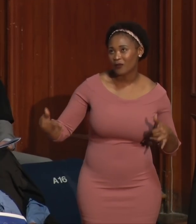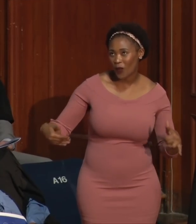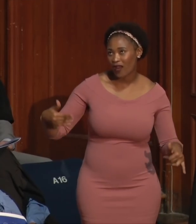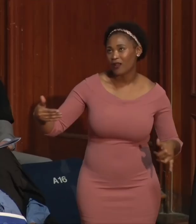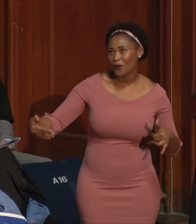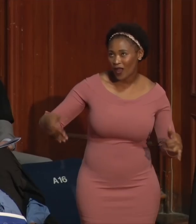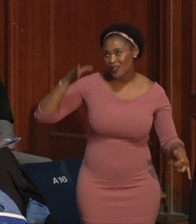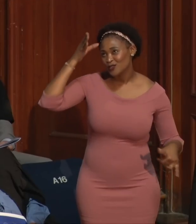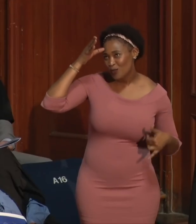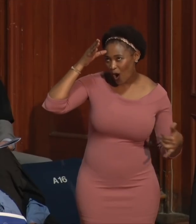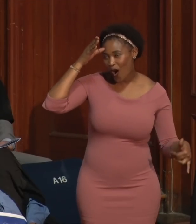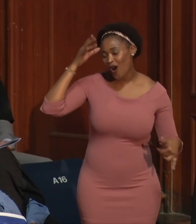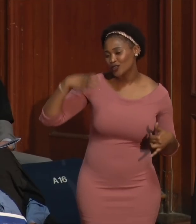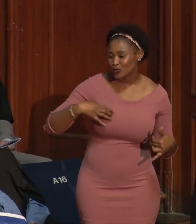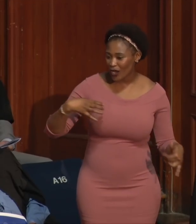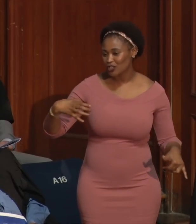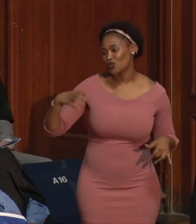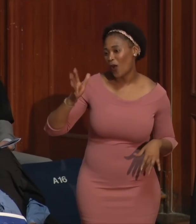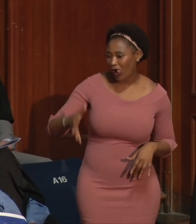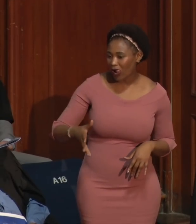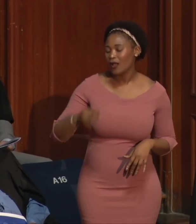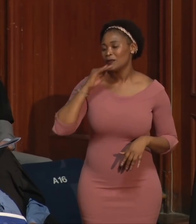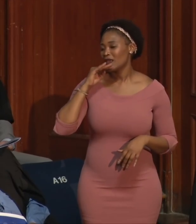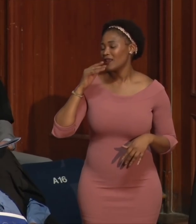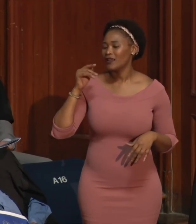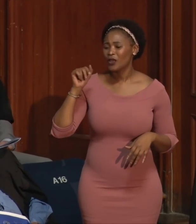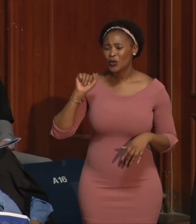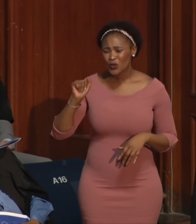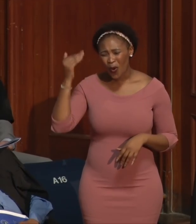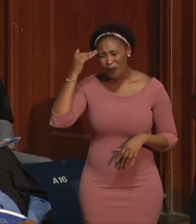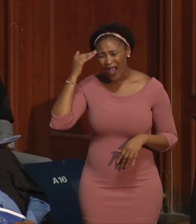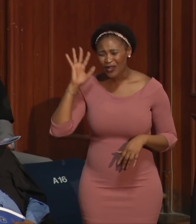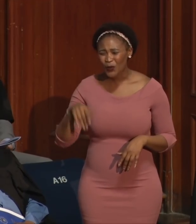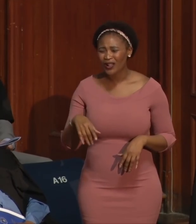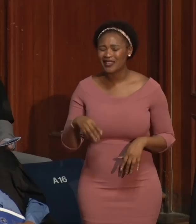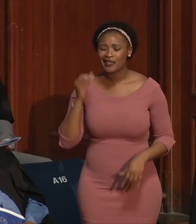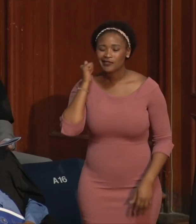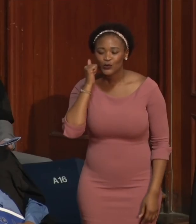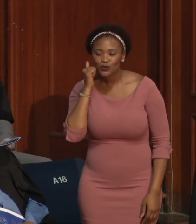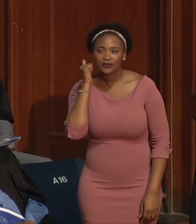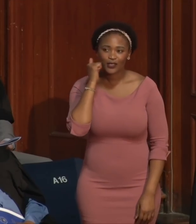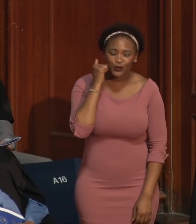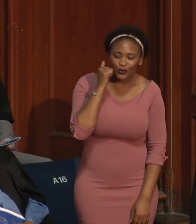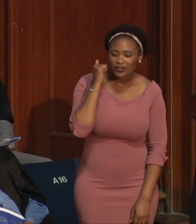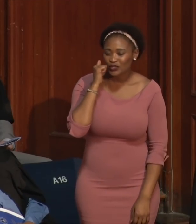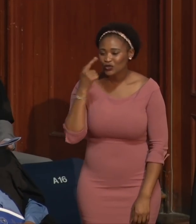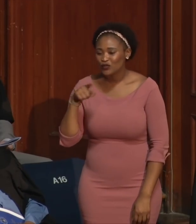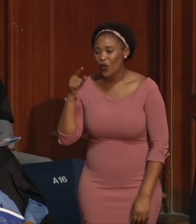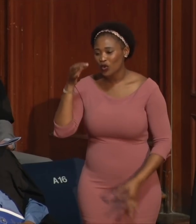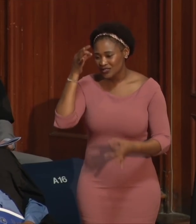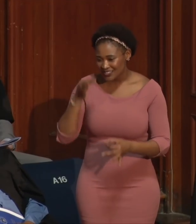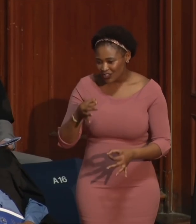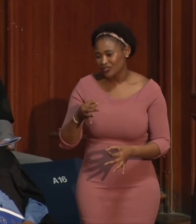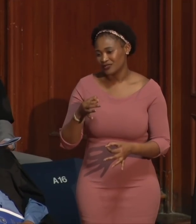or whatever excuse your mind can come up with to excuse you from making a decision and investing in a